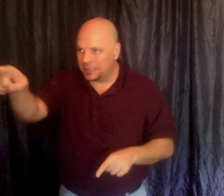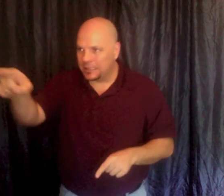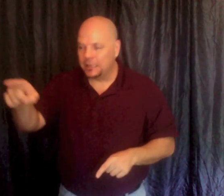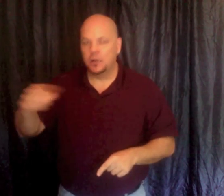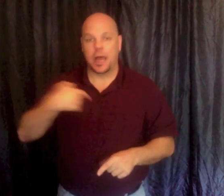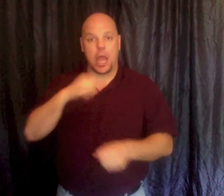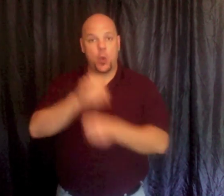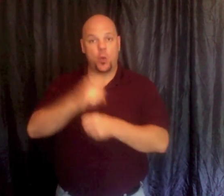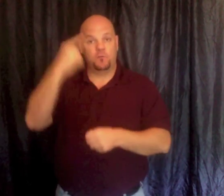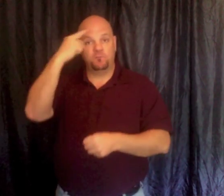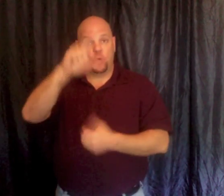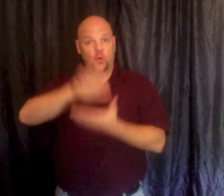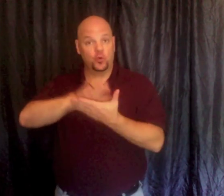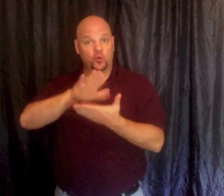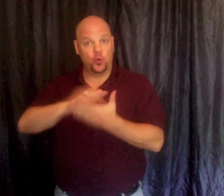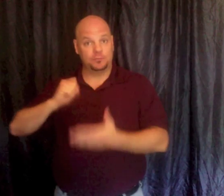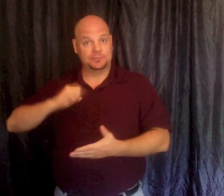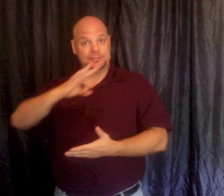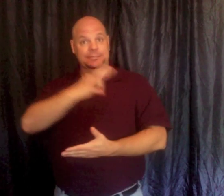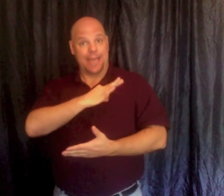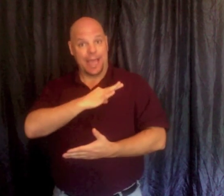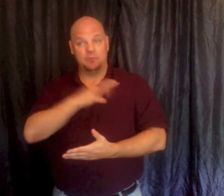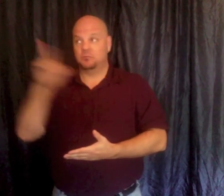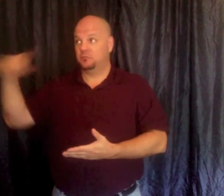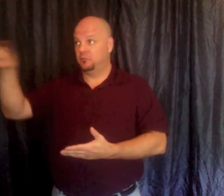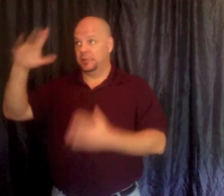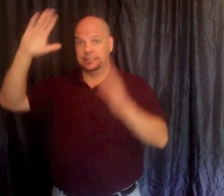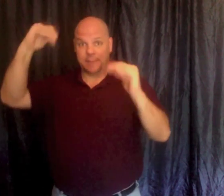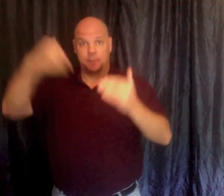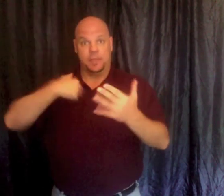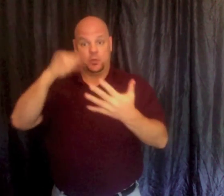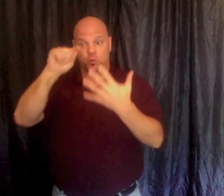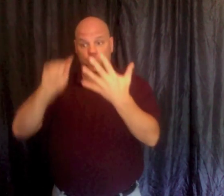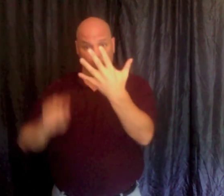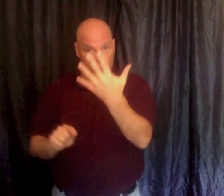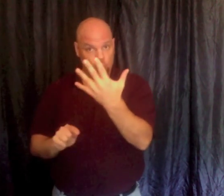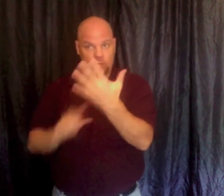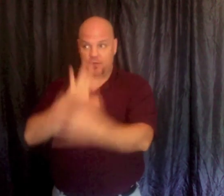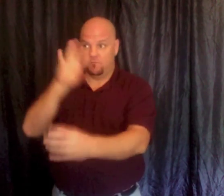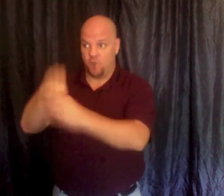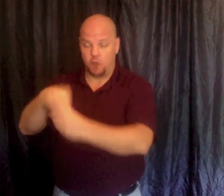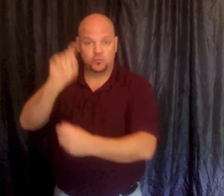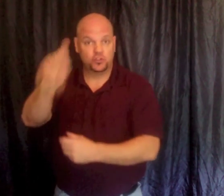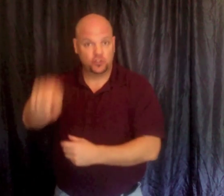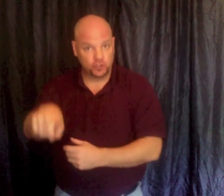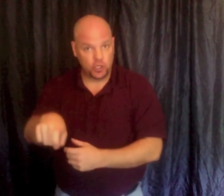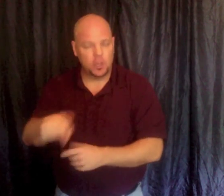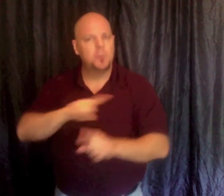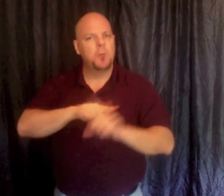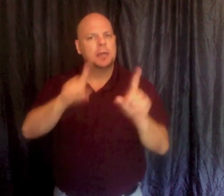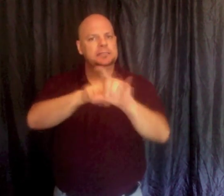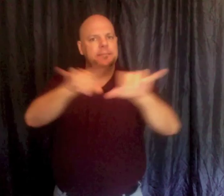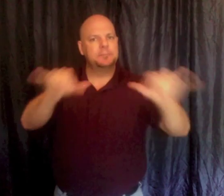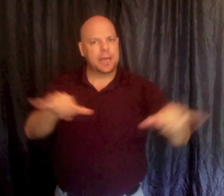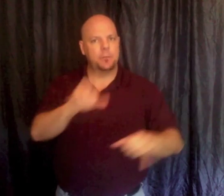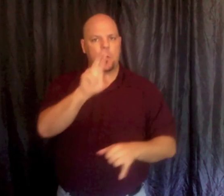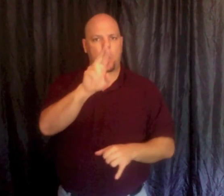right? Staff expect me to do this, expects me to get involved. The code of professional conduct is telling me I have to remain